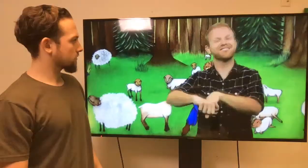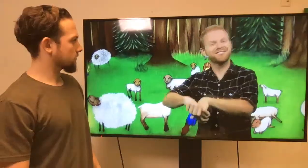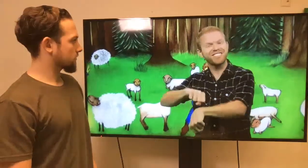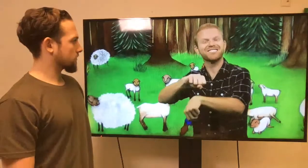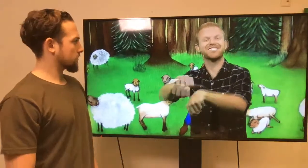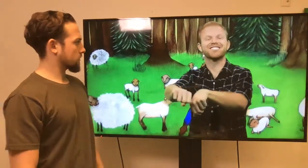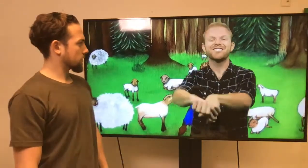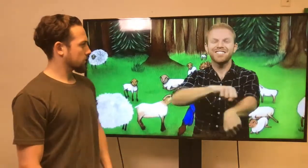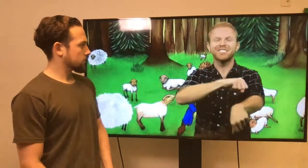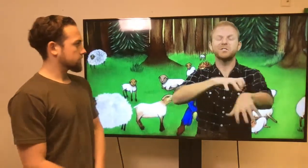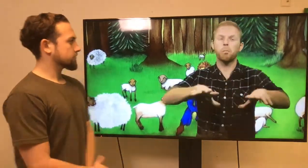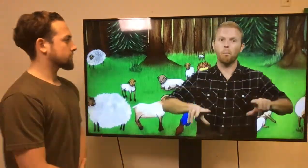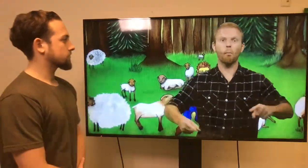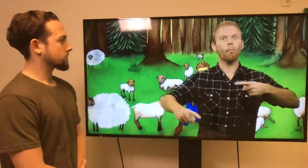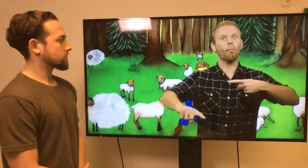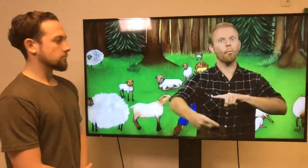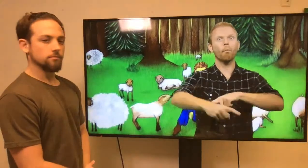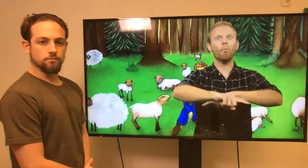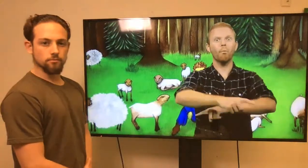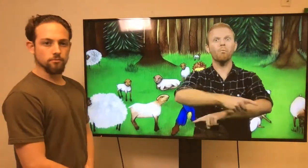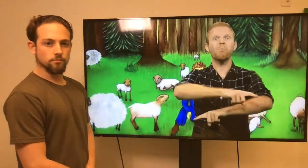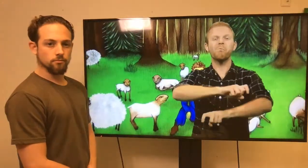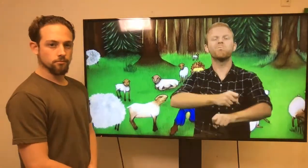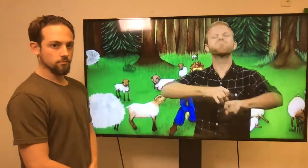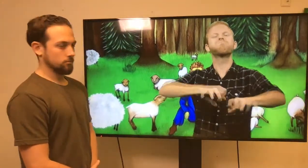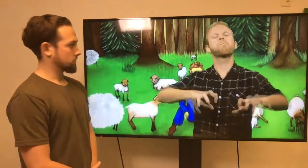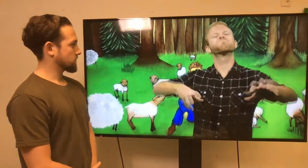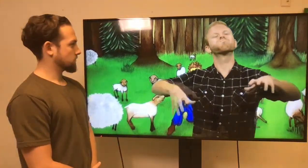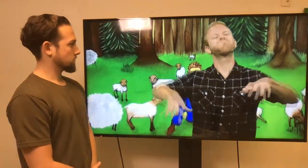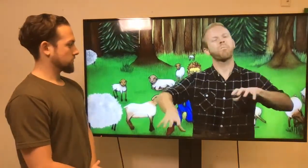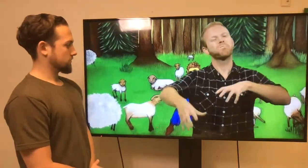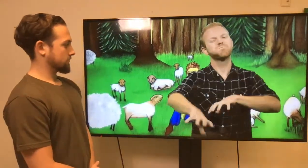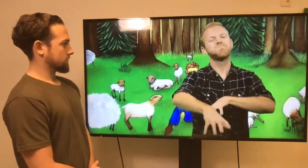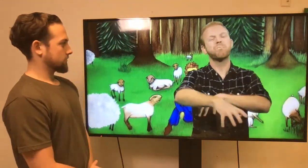Closely. Try to, this action is short or long.